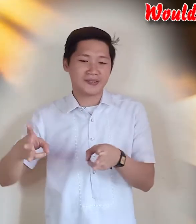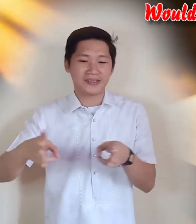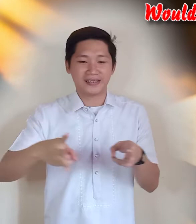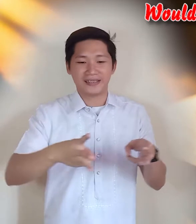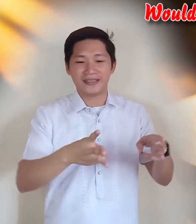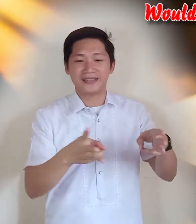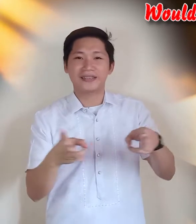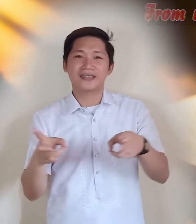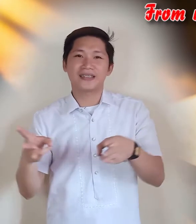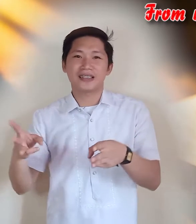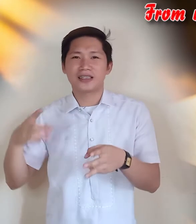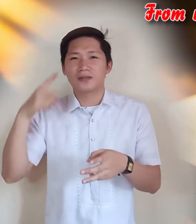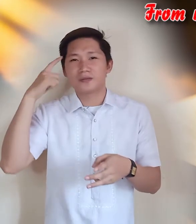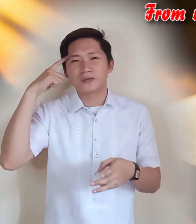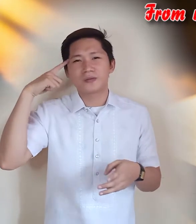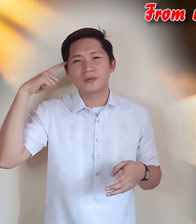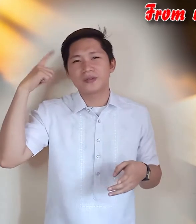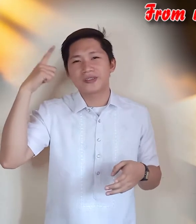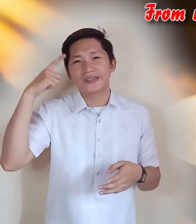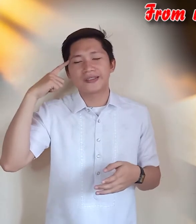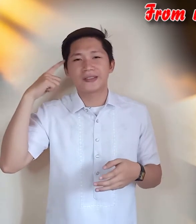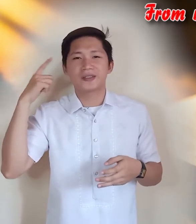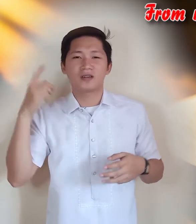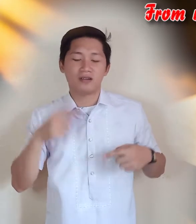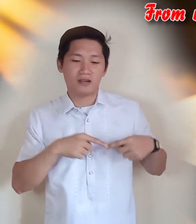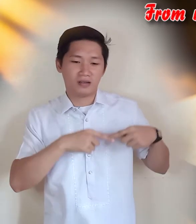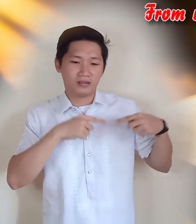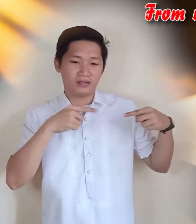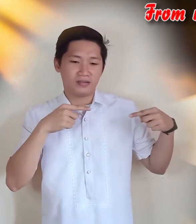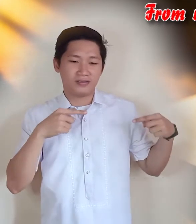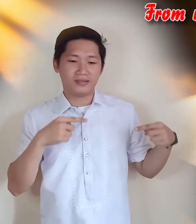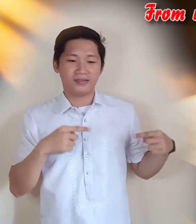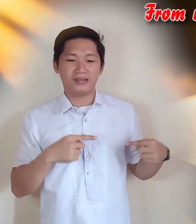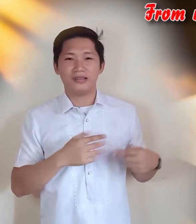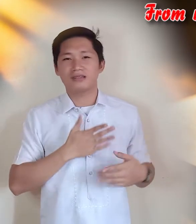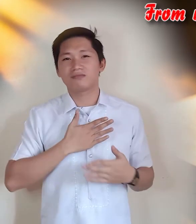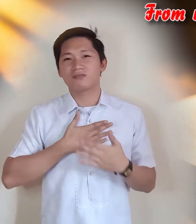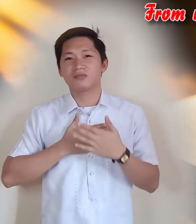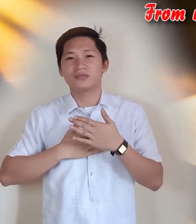way for my ever wandering